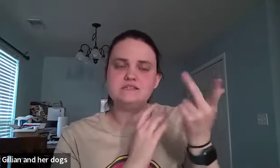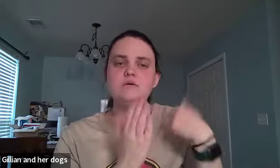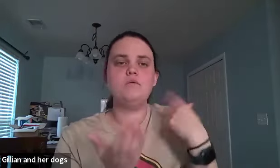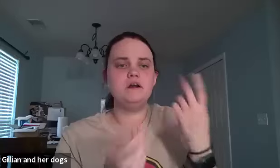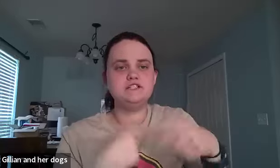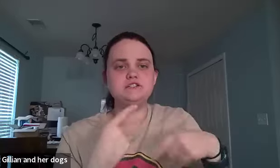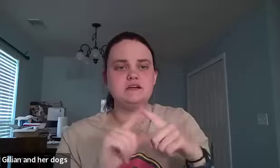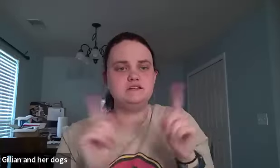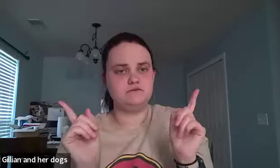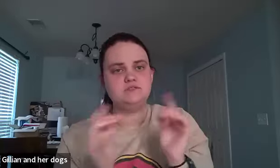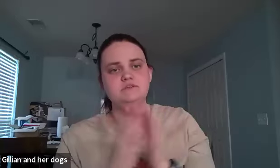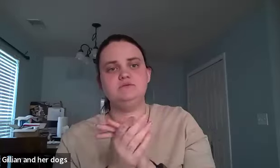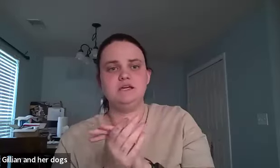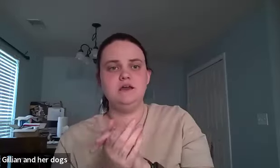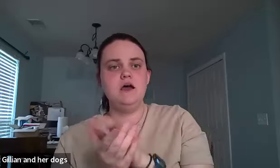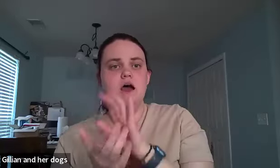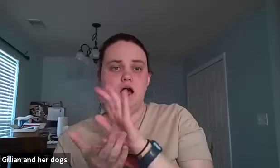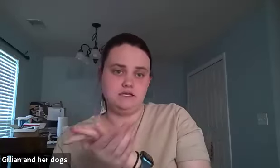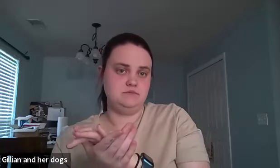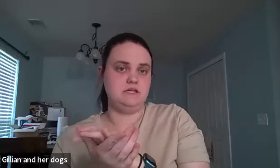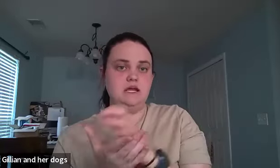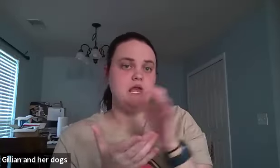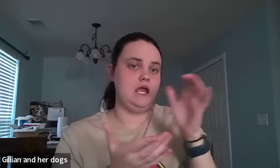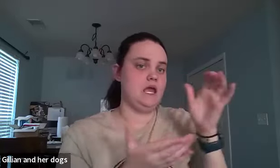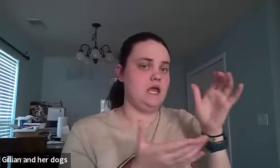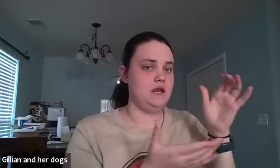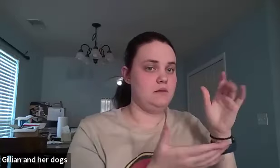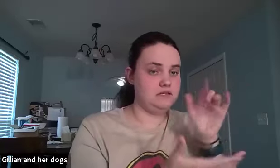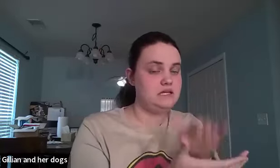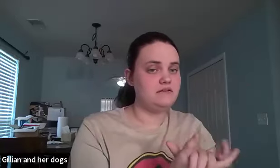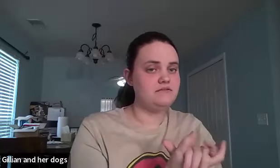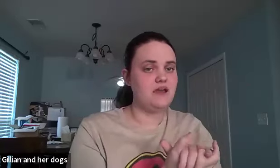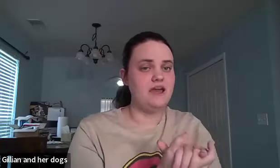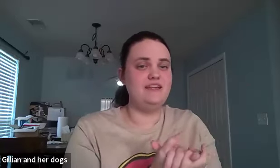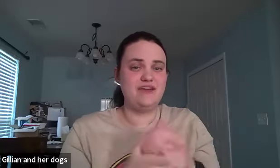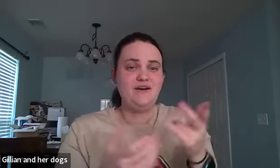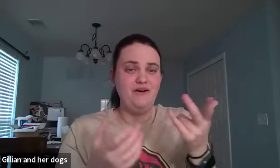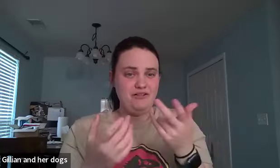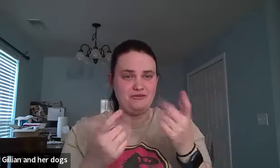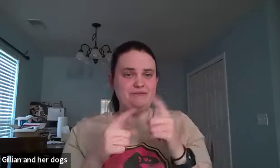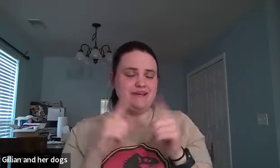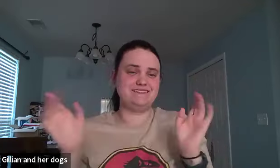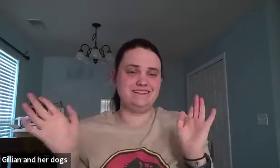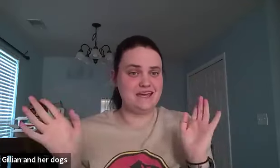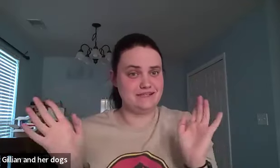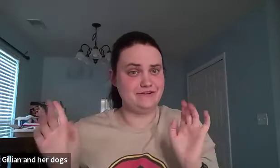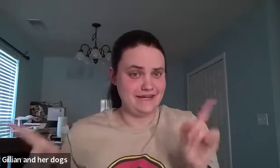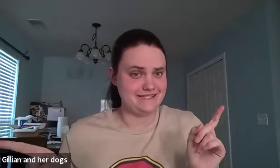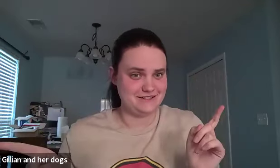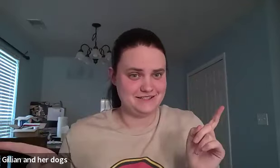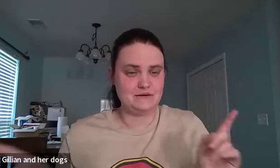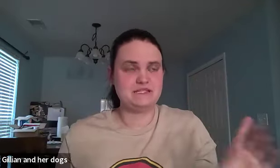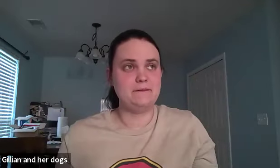said, well, what is your sign difference between husband and belief? And they all 3 basically had different answers. And I was